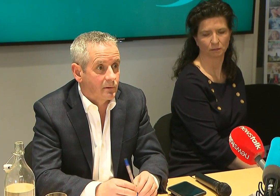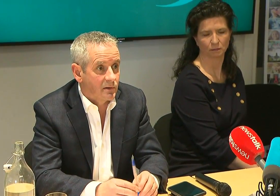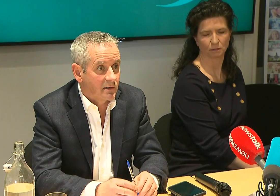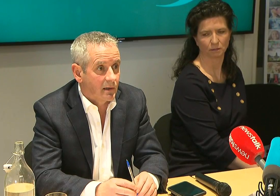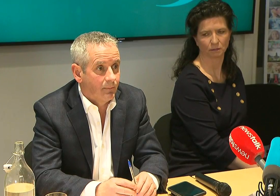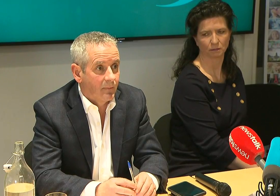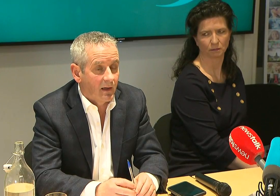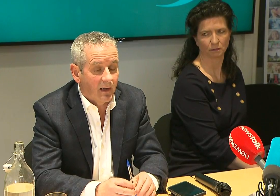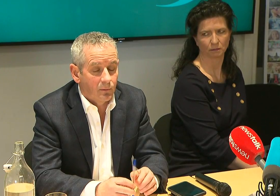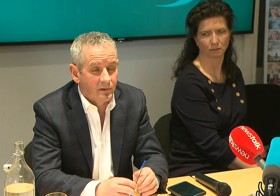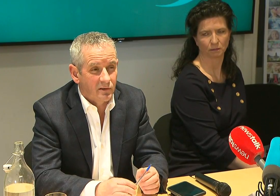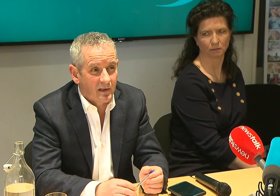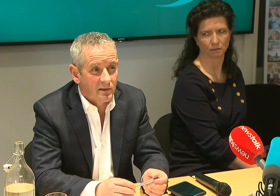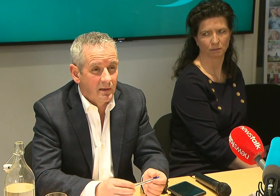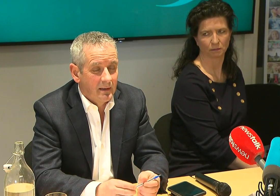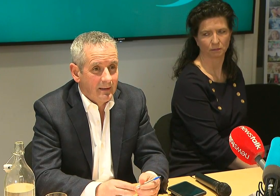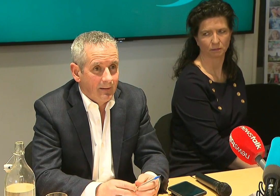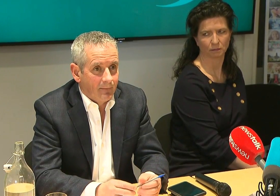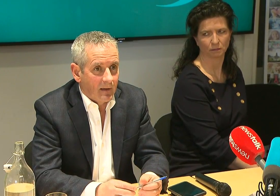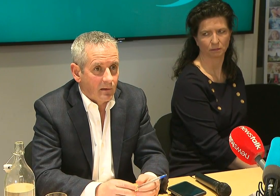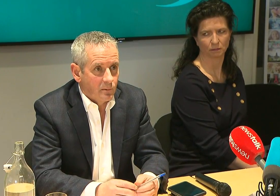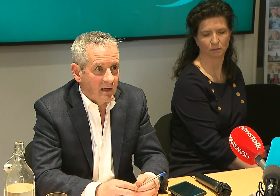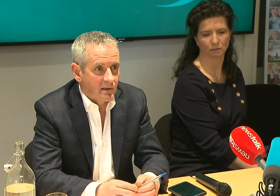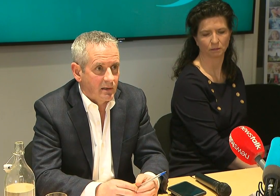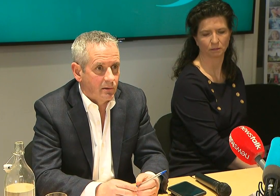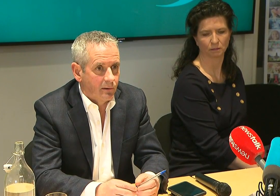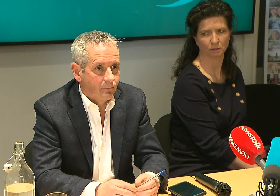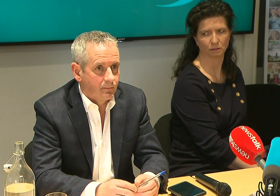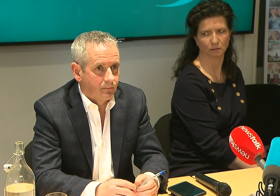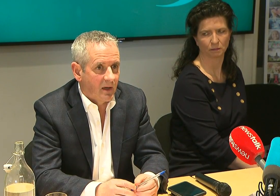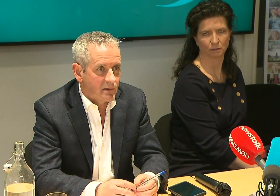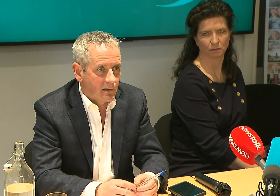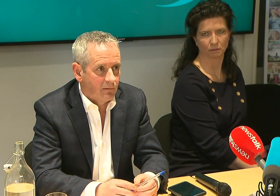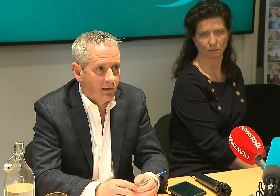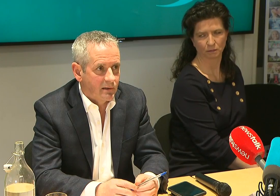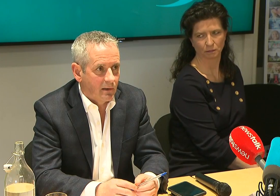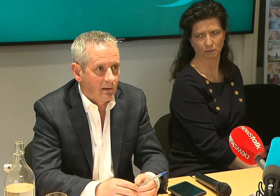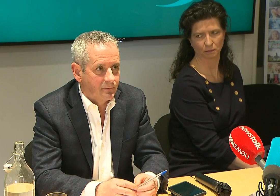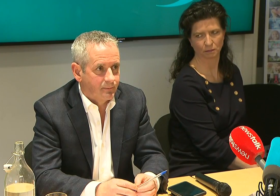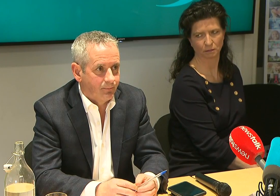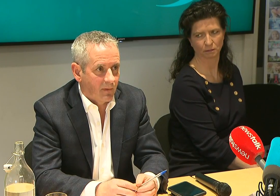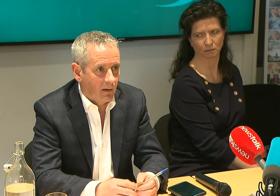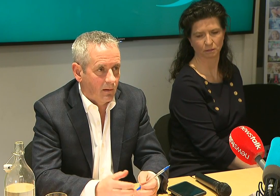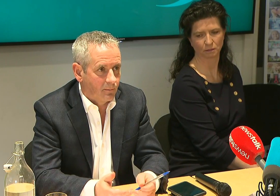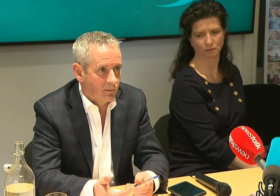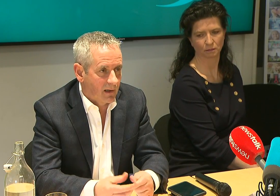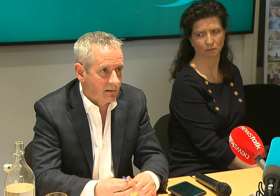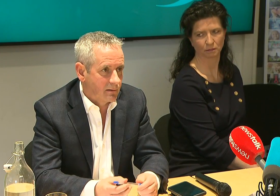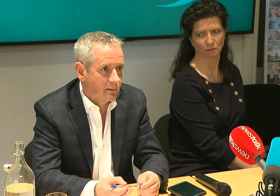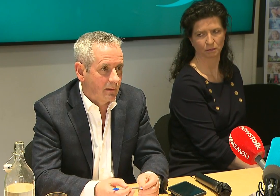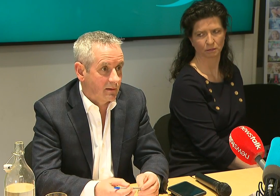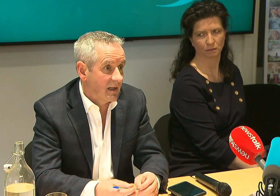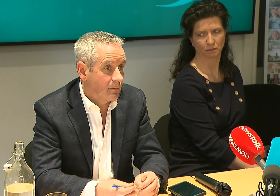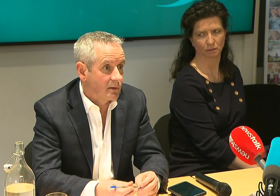done throughout yesterday. And again, I would stress that home testing is done based on the advice of our public